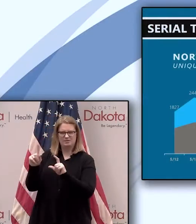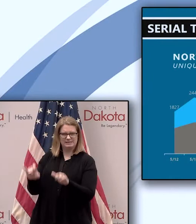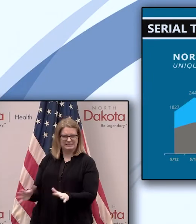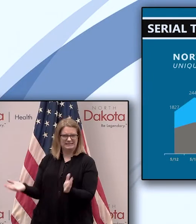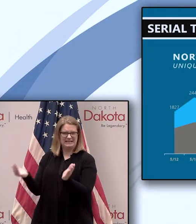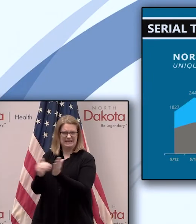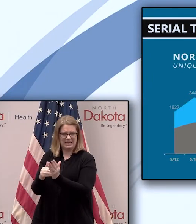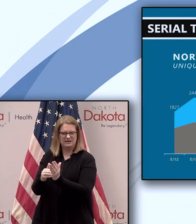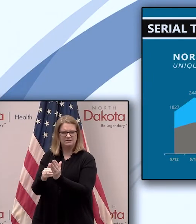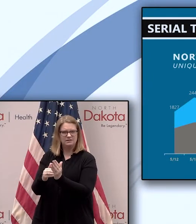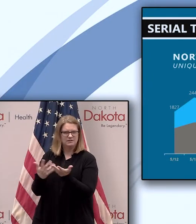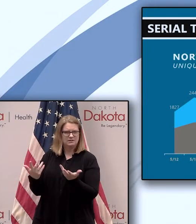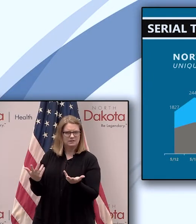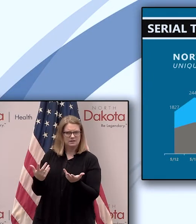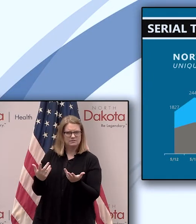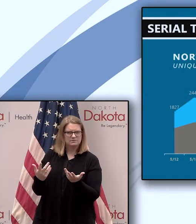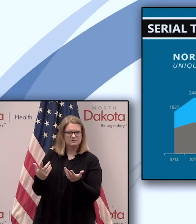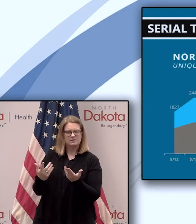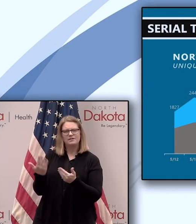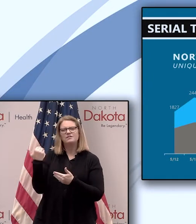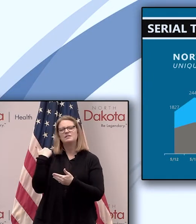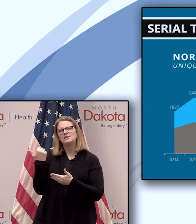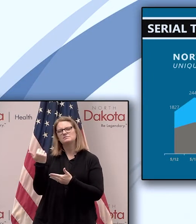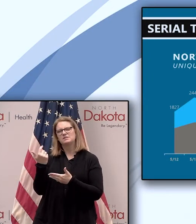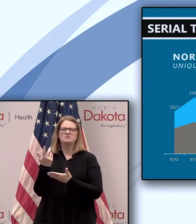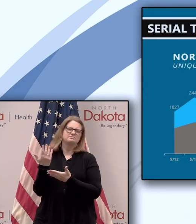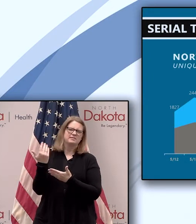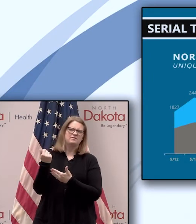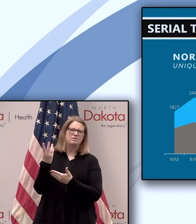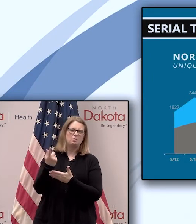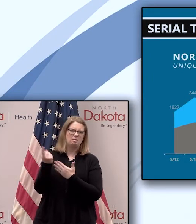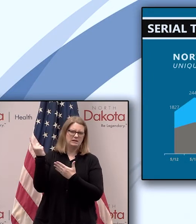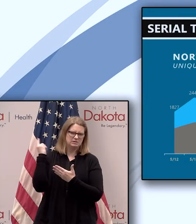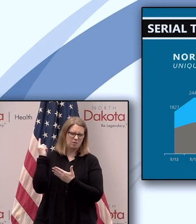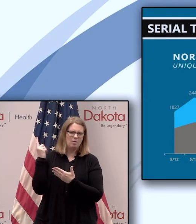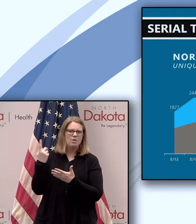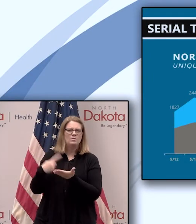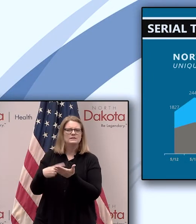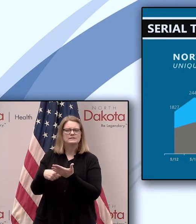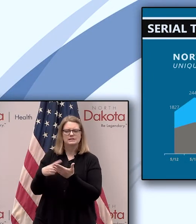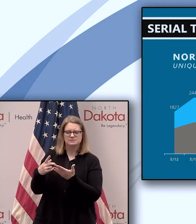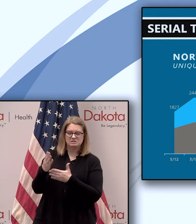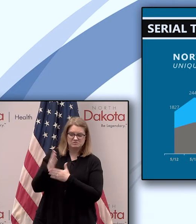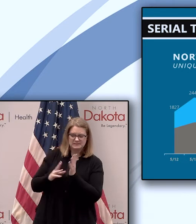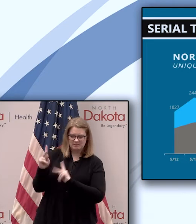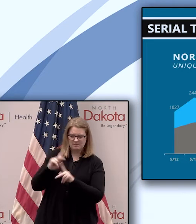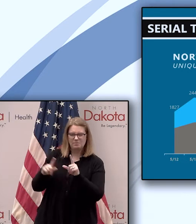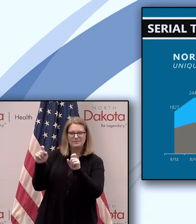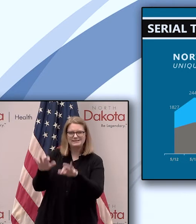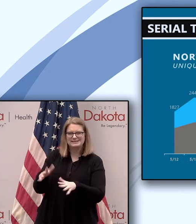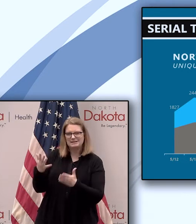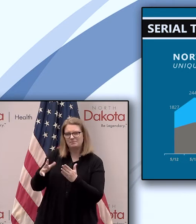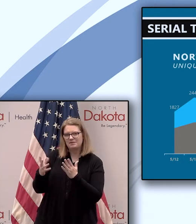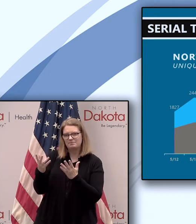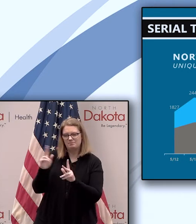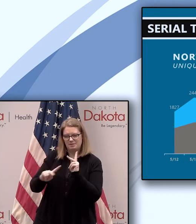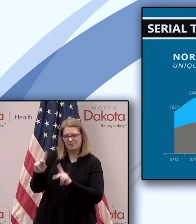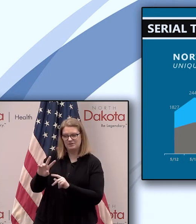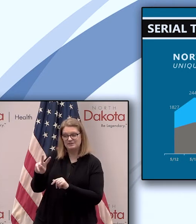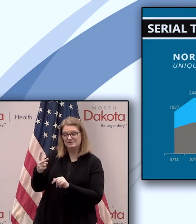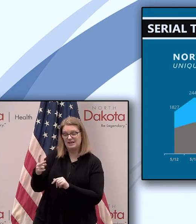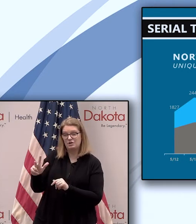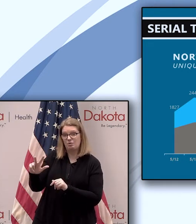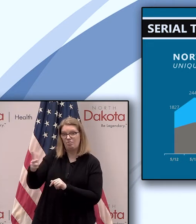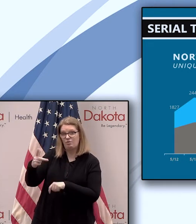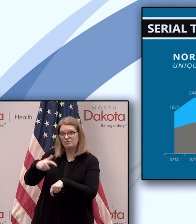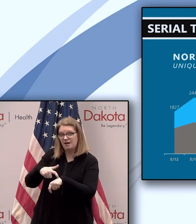this again is this concept we've introduced a couple weeks ago, which is that we will be testing some people for a second time or possibly